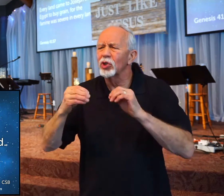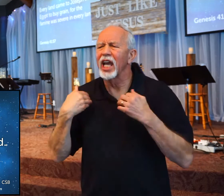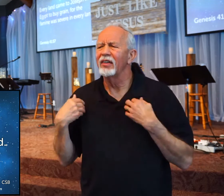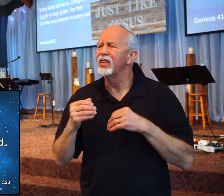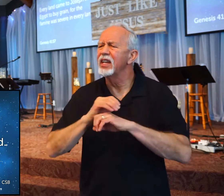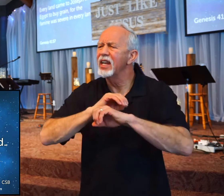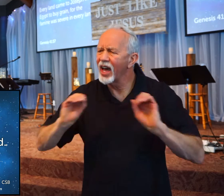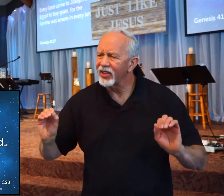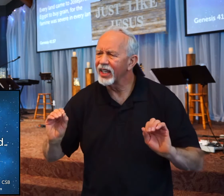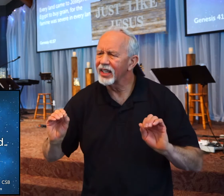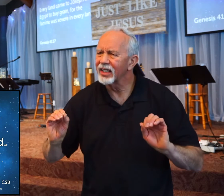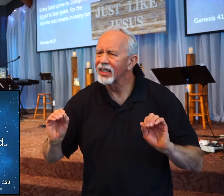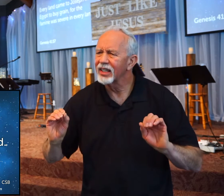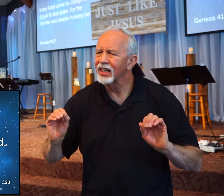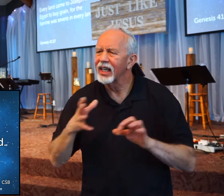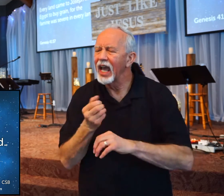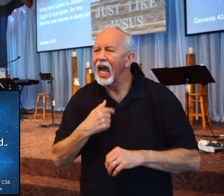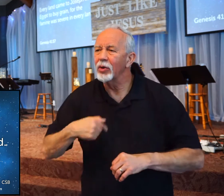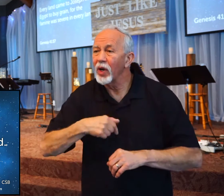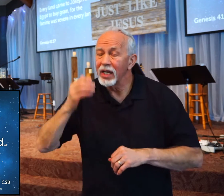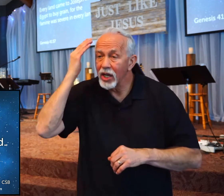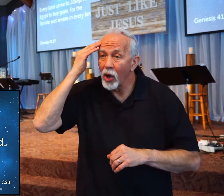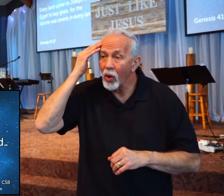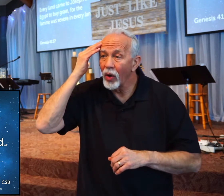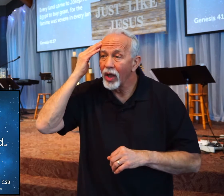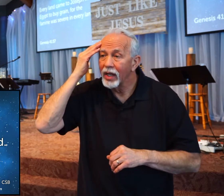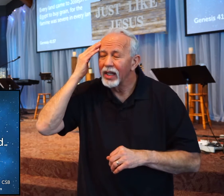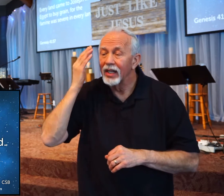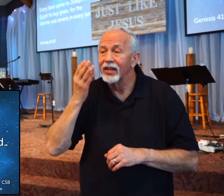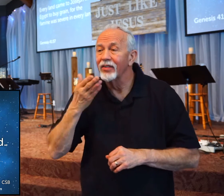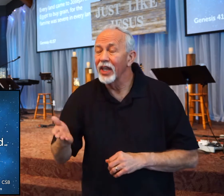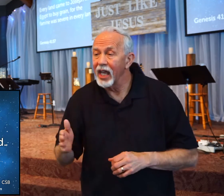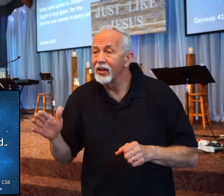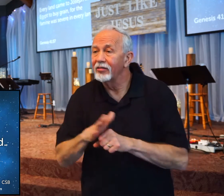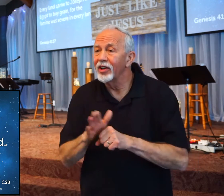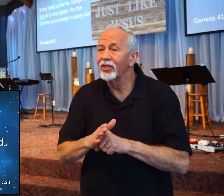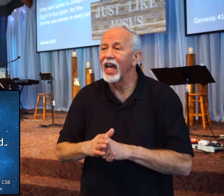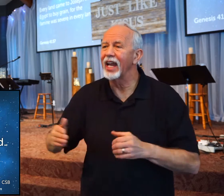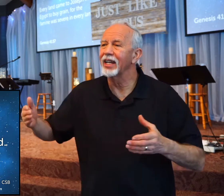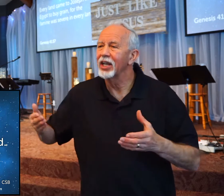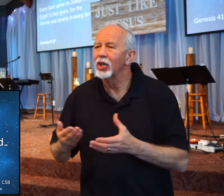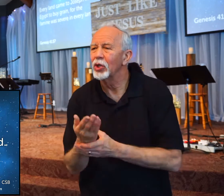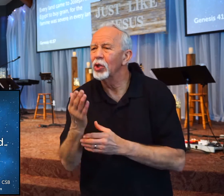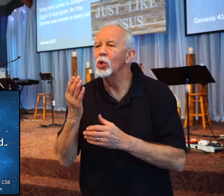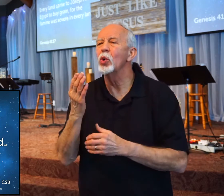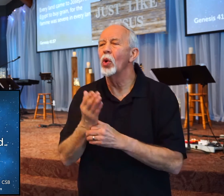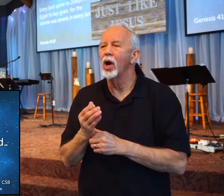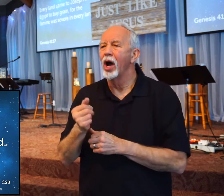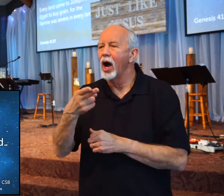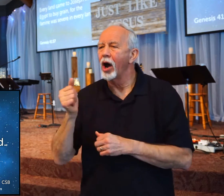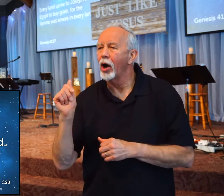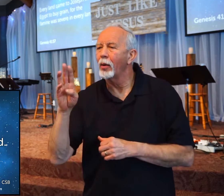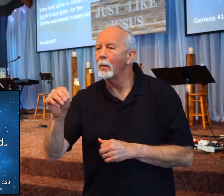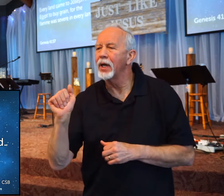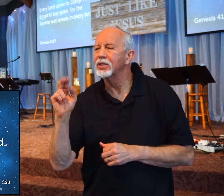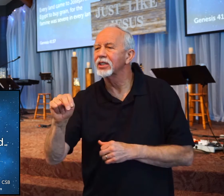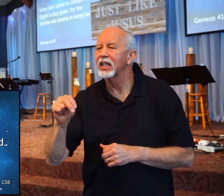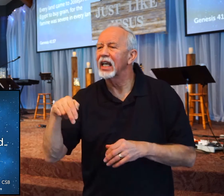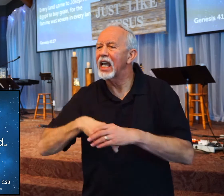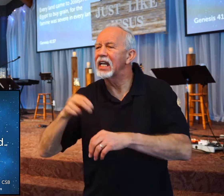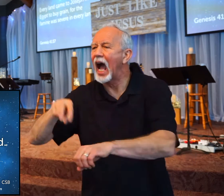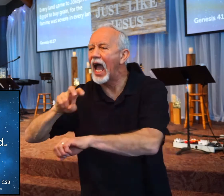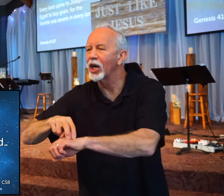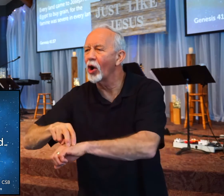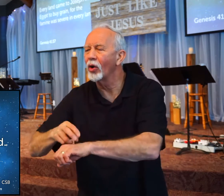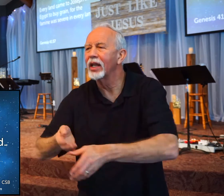shelves, and we know that they just built that brand new Harmon's up in Idaho? Let's